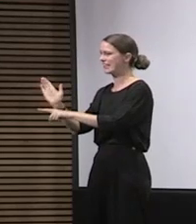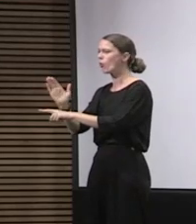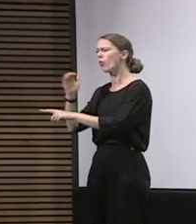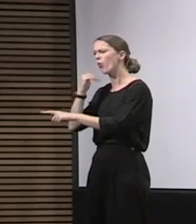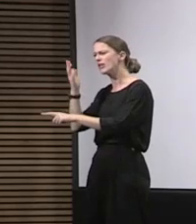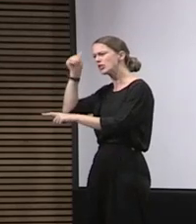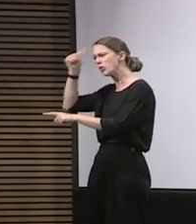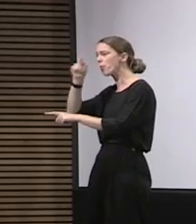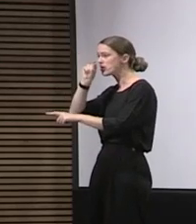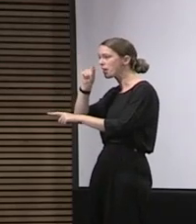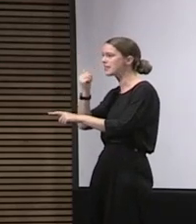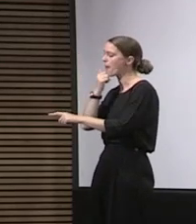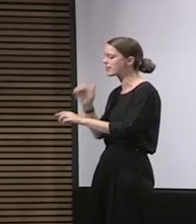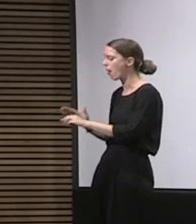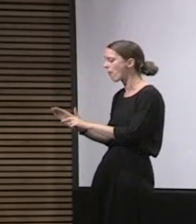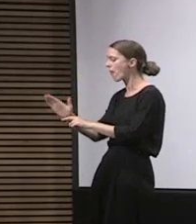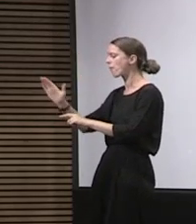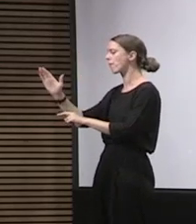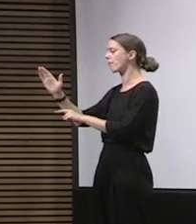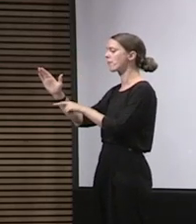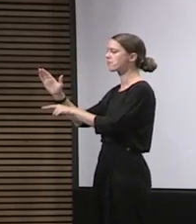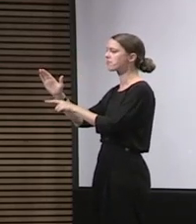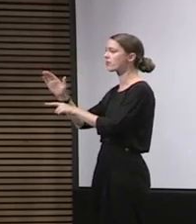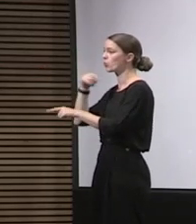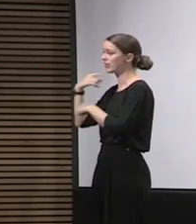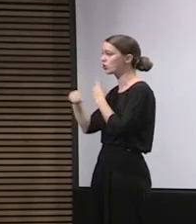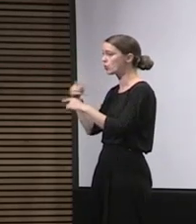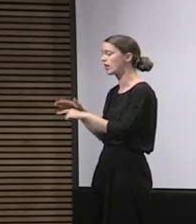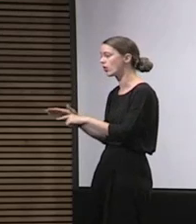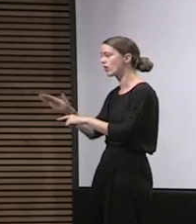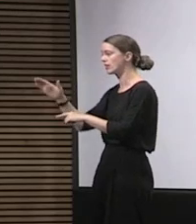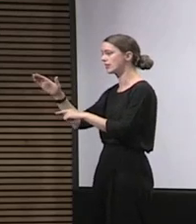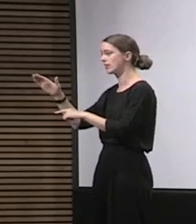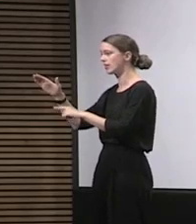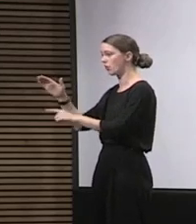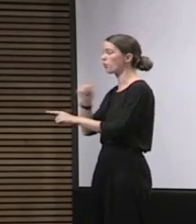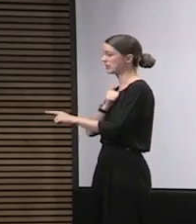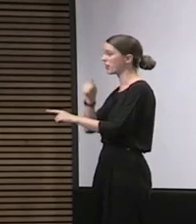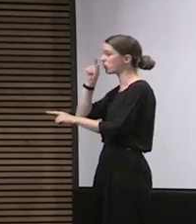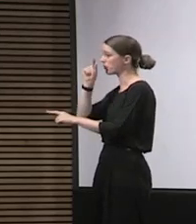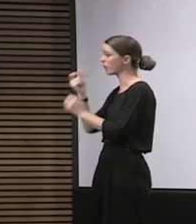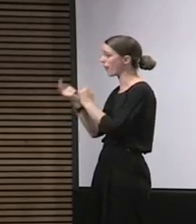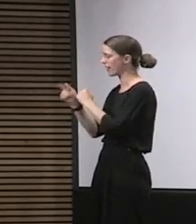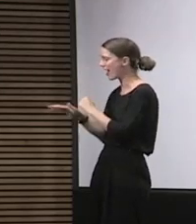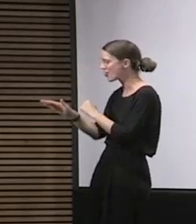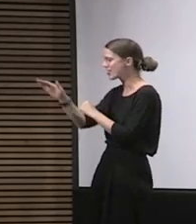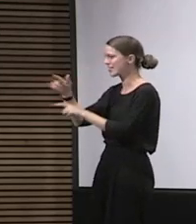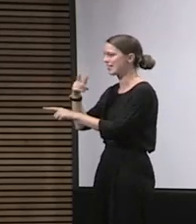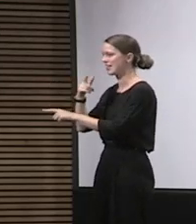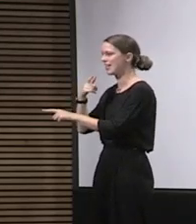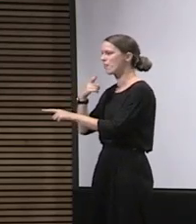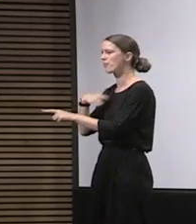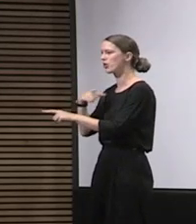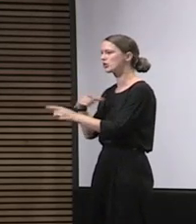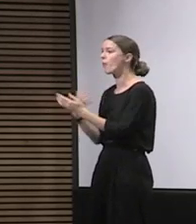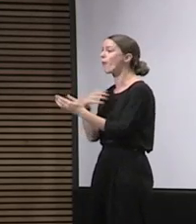we'd get an increase in cases, that the cases would continue to increase. We still expect to see that increase because now we will be getting more